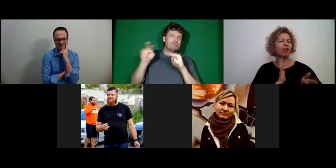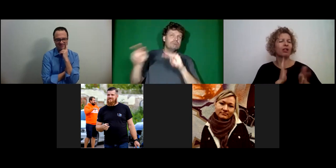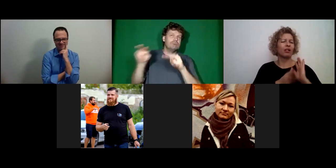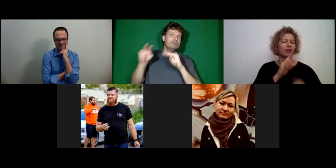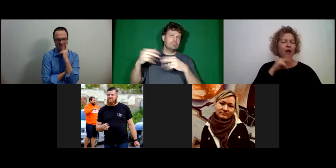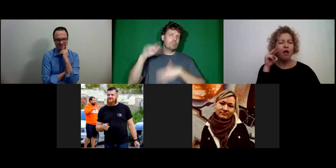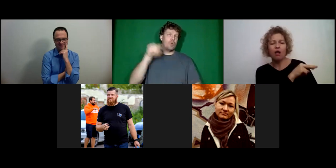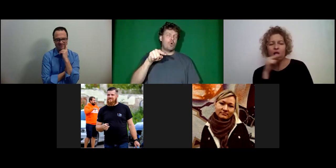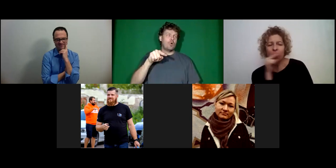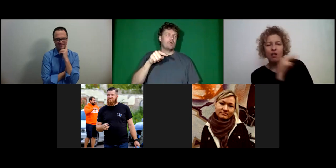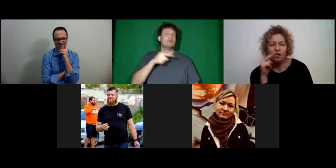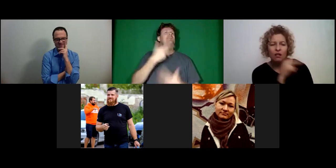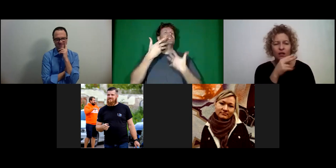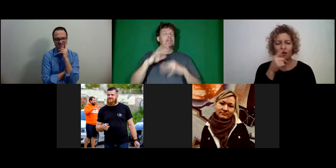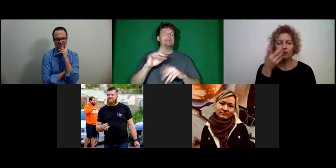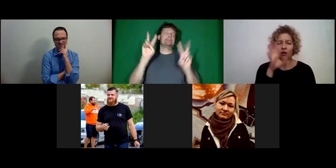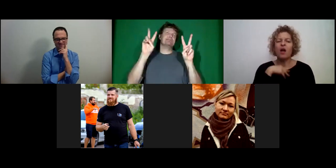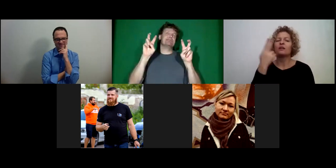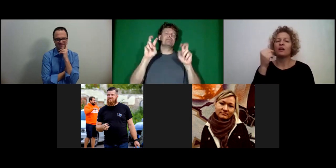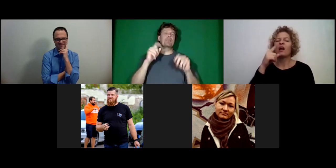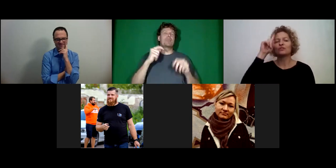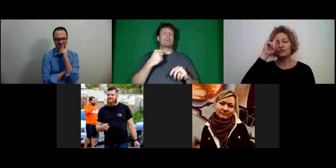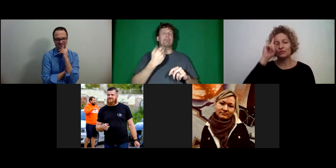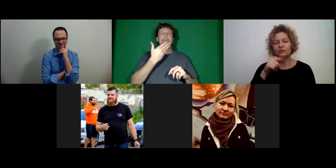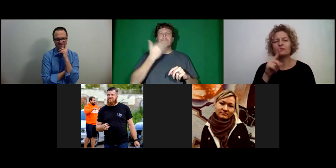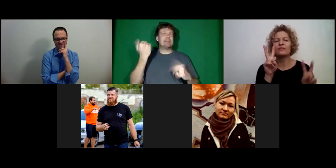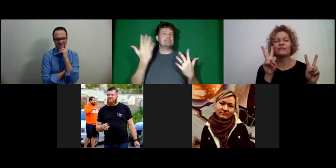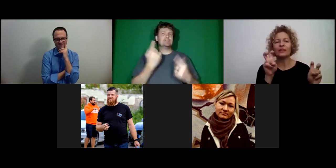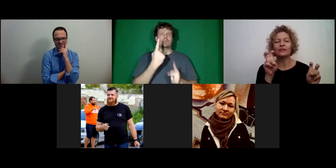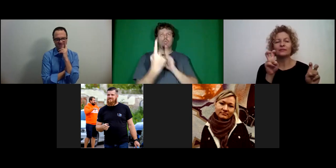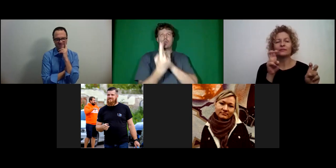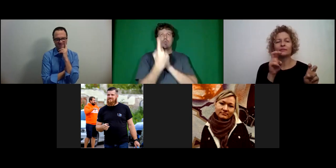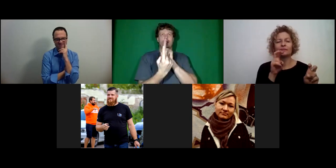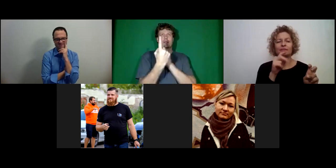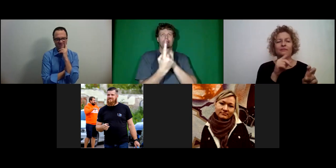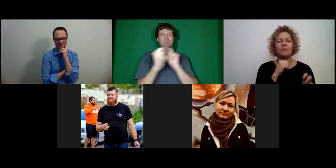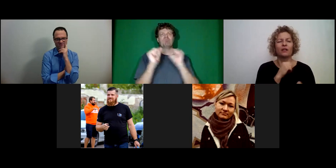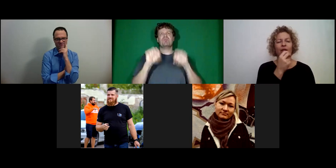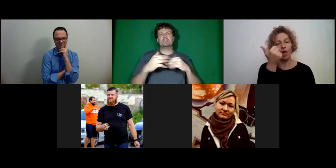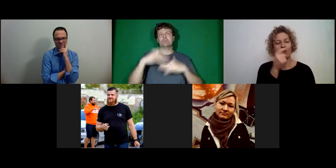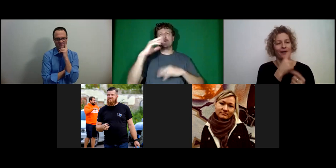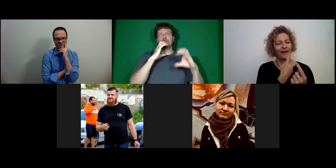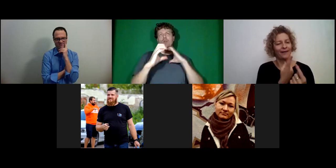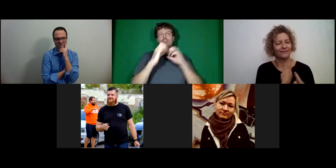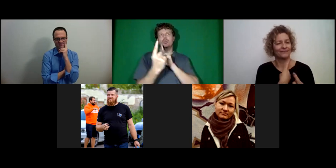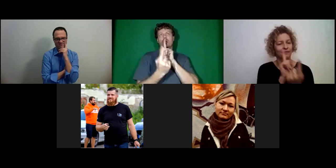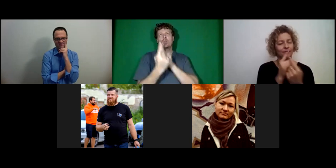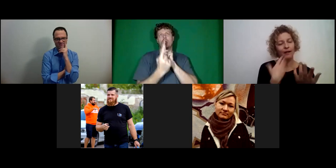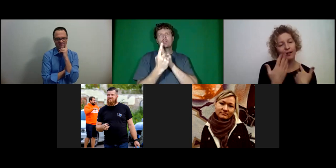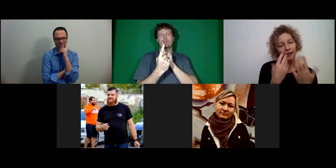it. We sign for hours together. So I noticed that there is a different way on how we communicate. But for me, it's the